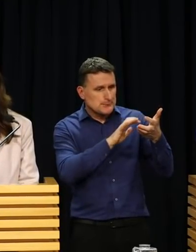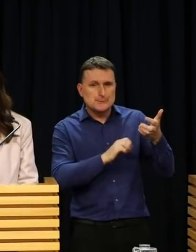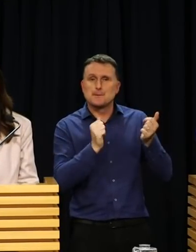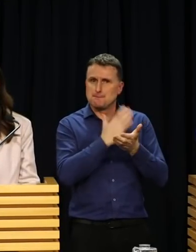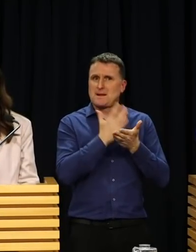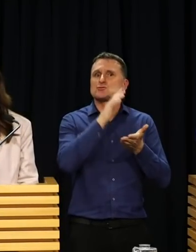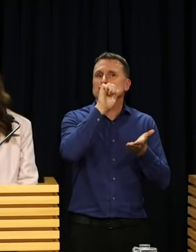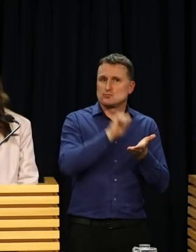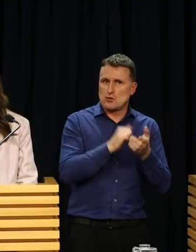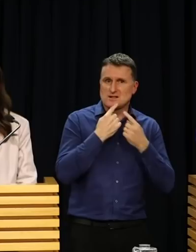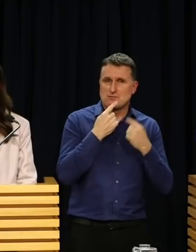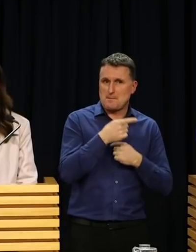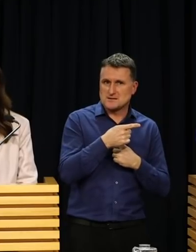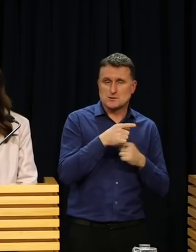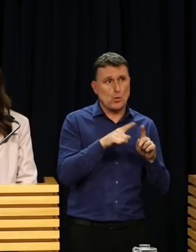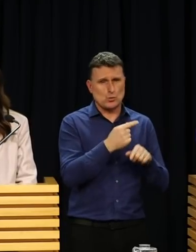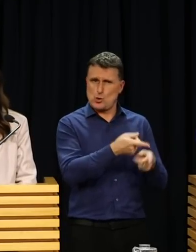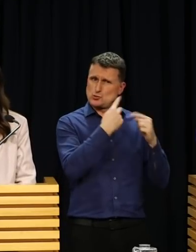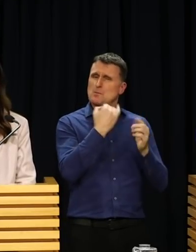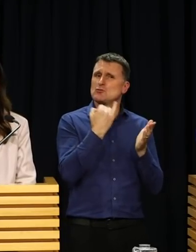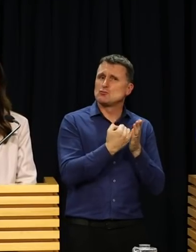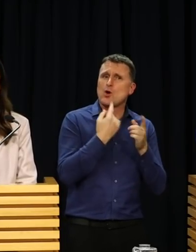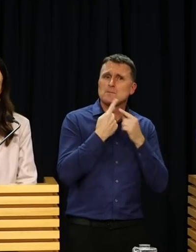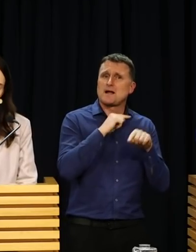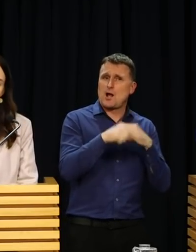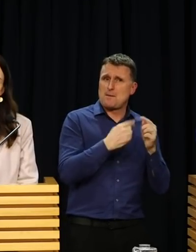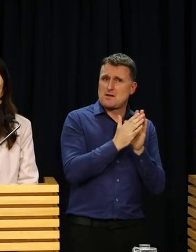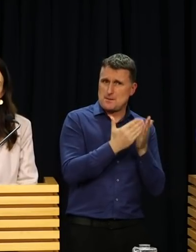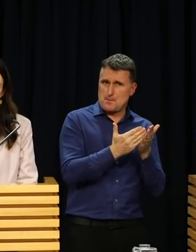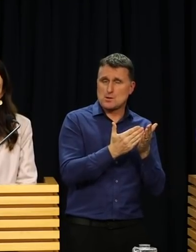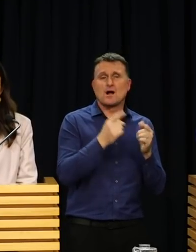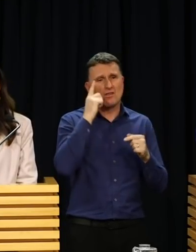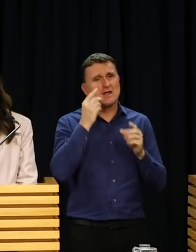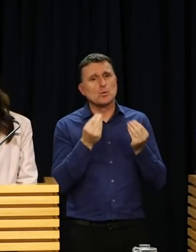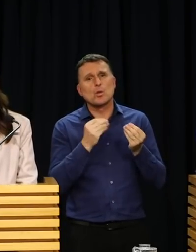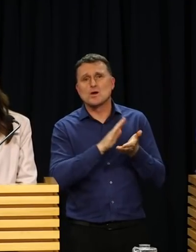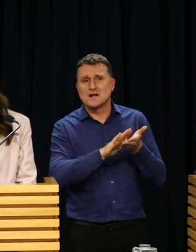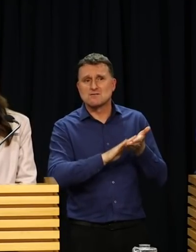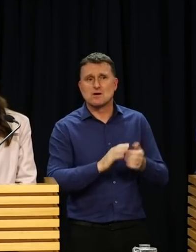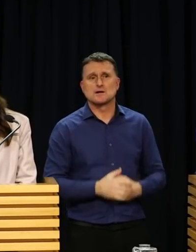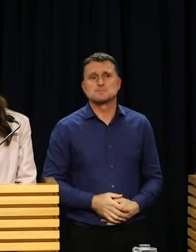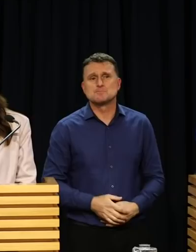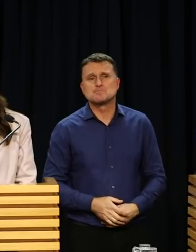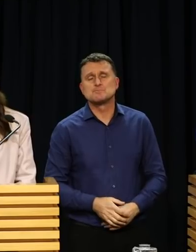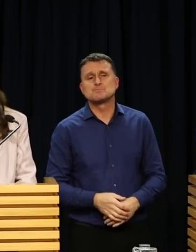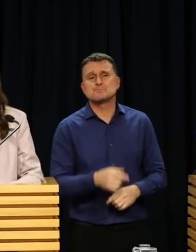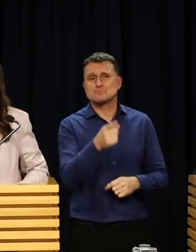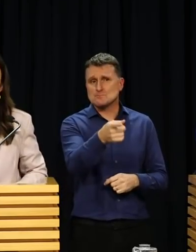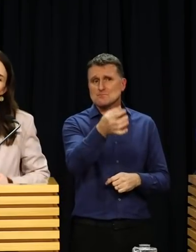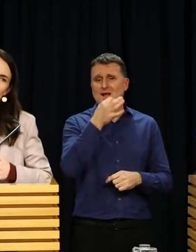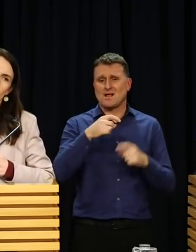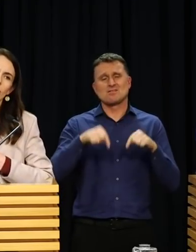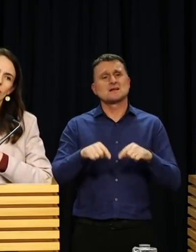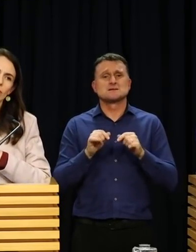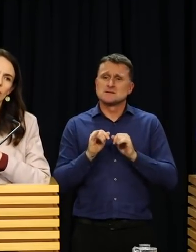book of that nature is not true, so I think we'll certainly ask that be clarified. Minister, what do you hope to get out of the counter-terror hui this week, and what are